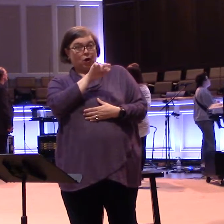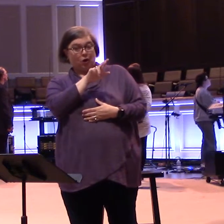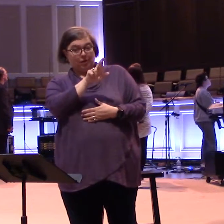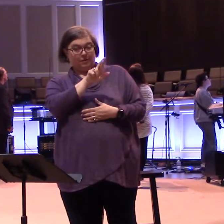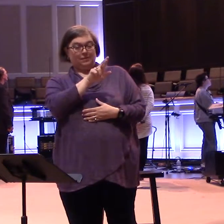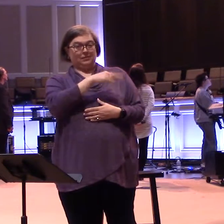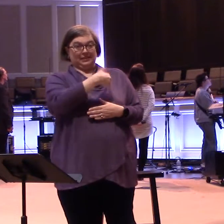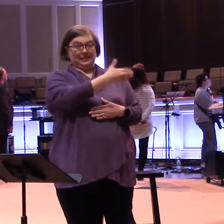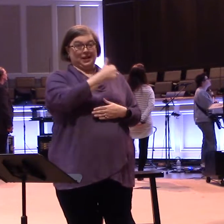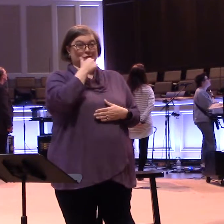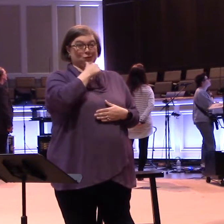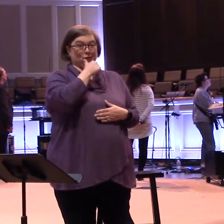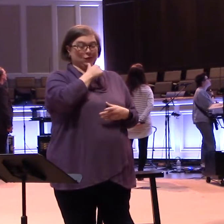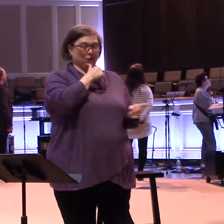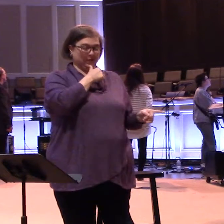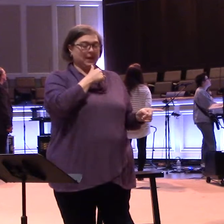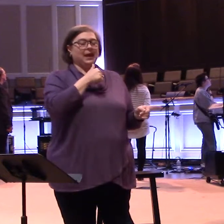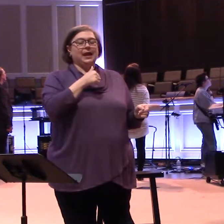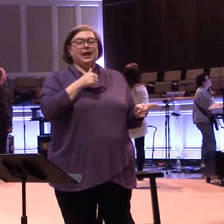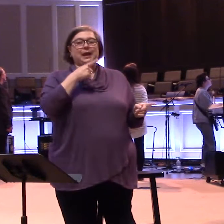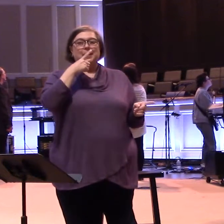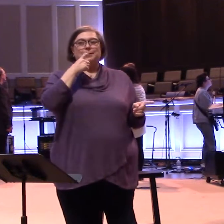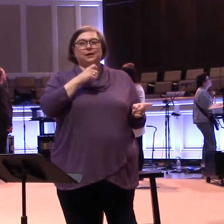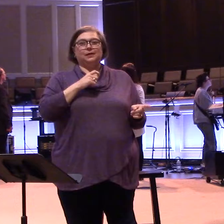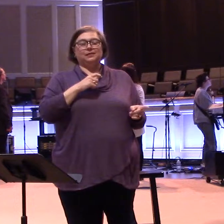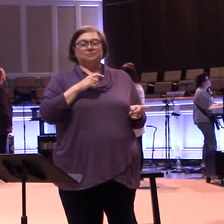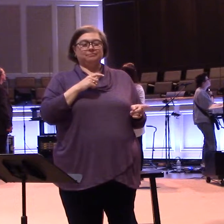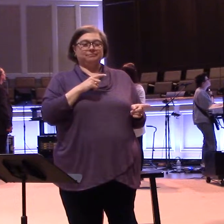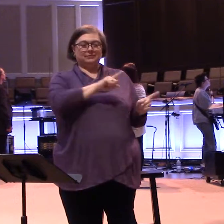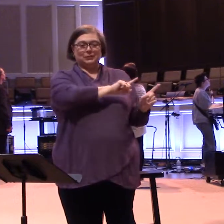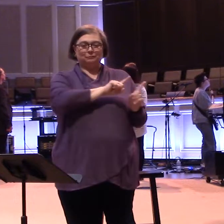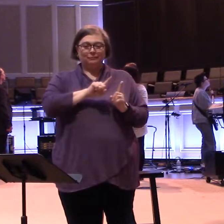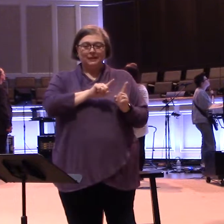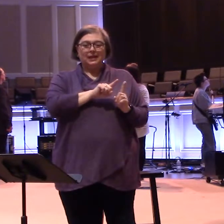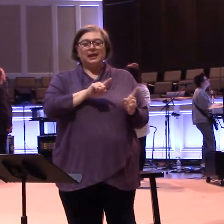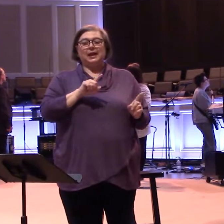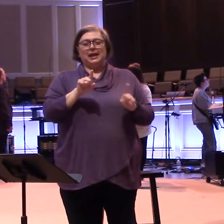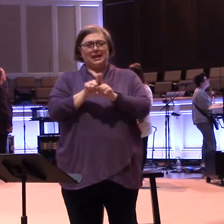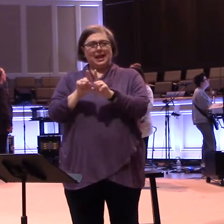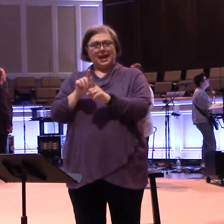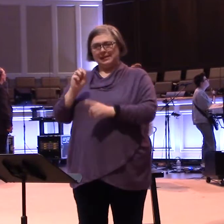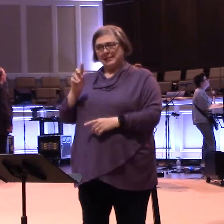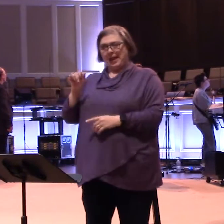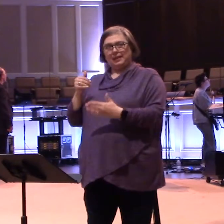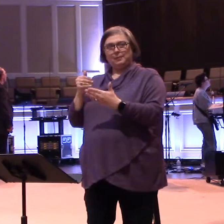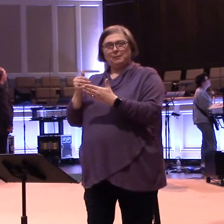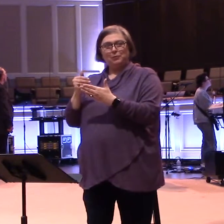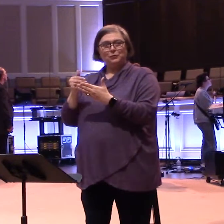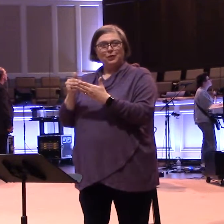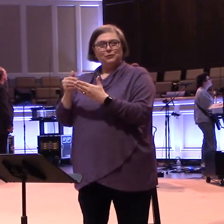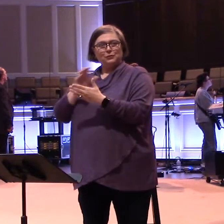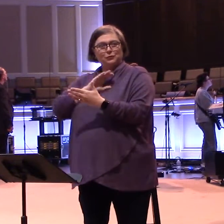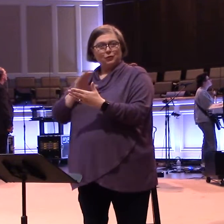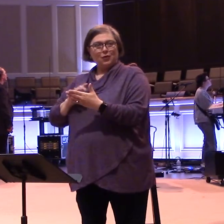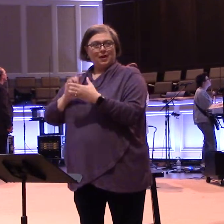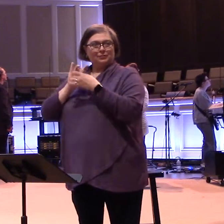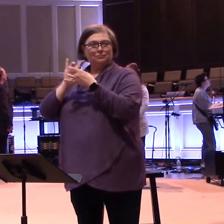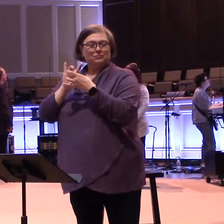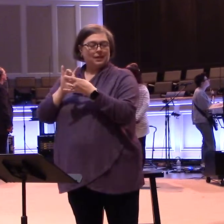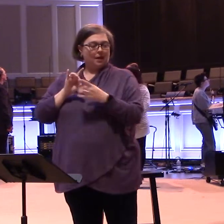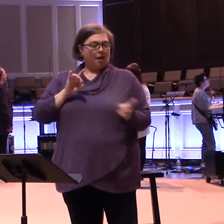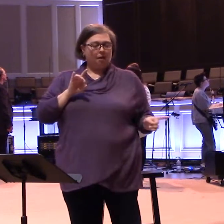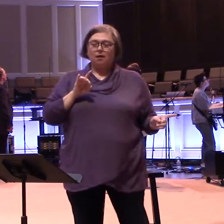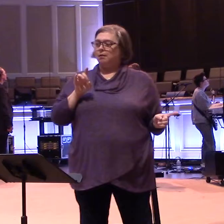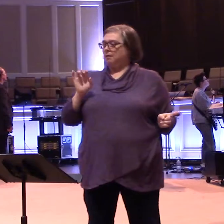her grandmother, and Allie's friend kind of drew her closer to Christ. And Sinclair has the same kind of story as she was drawn to Christ.